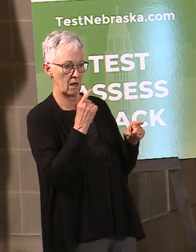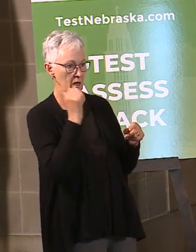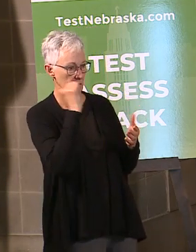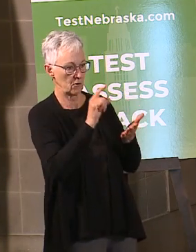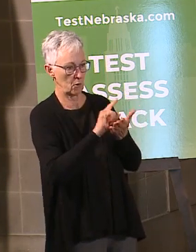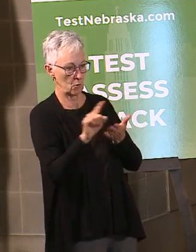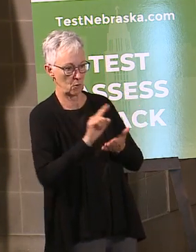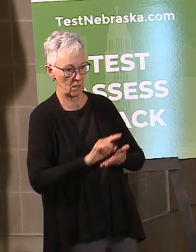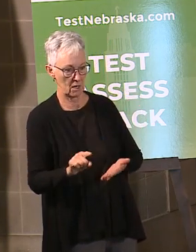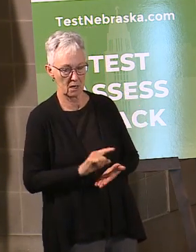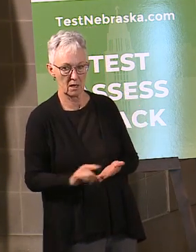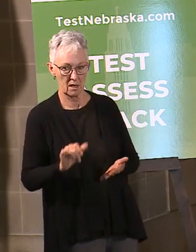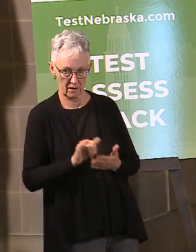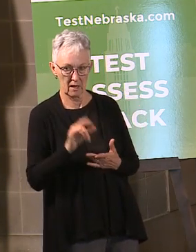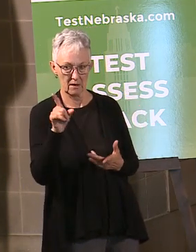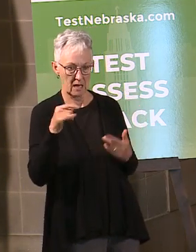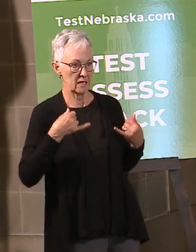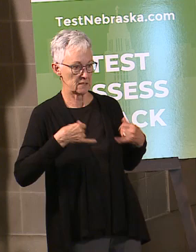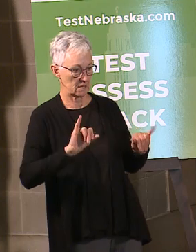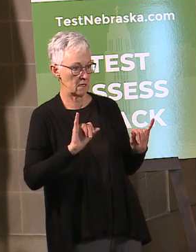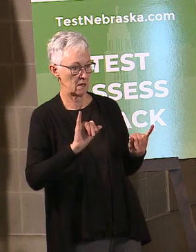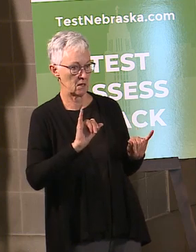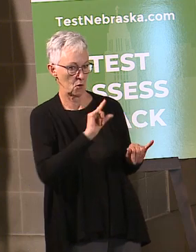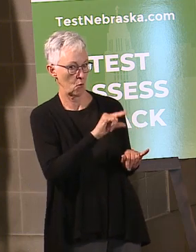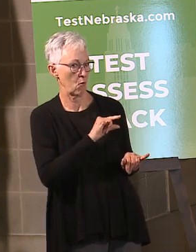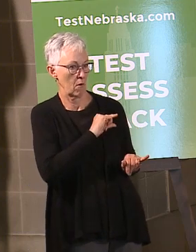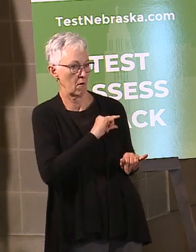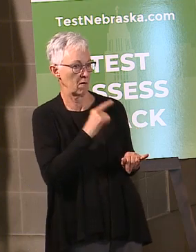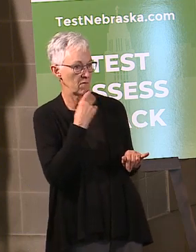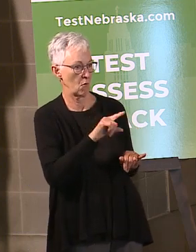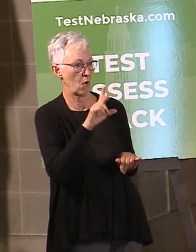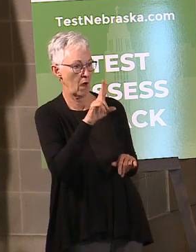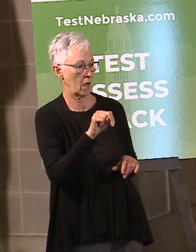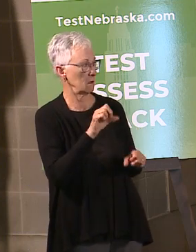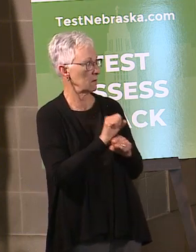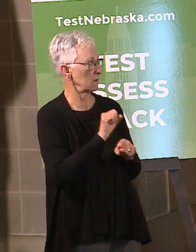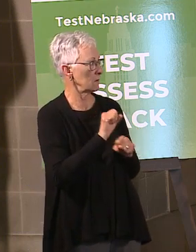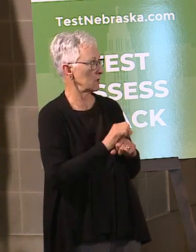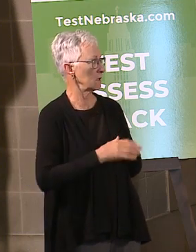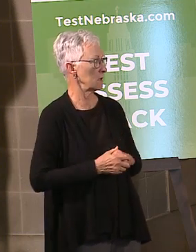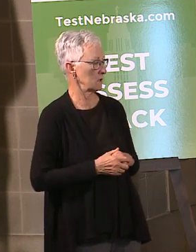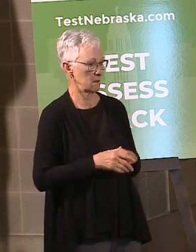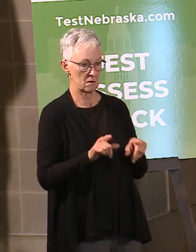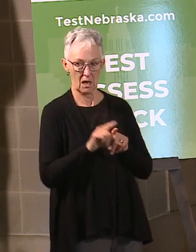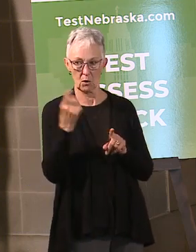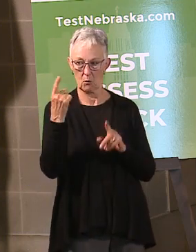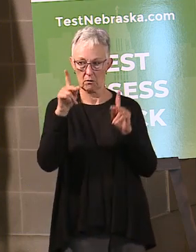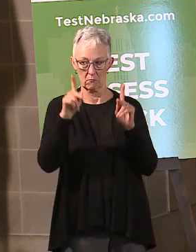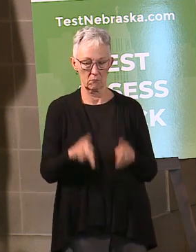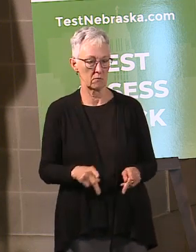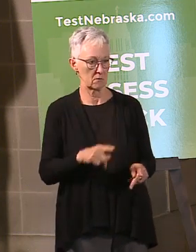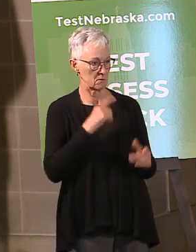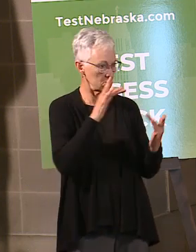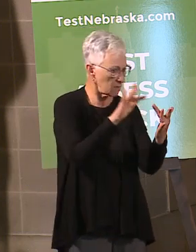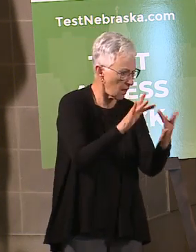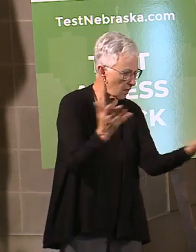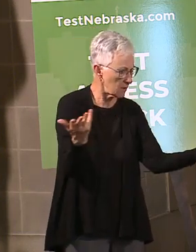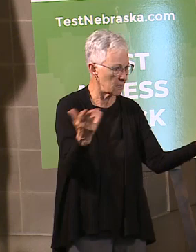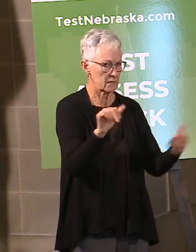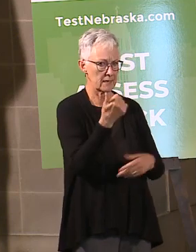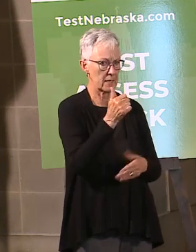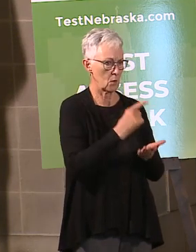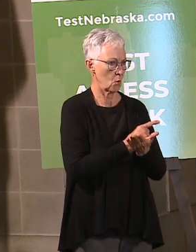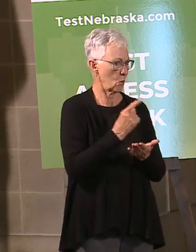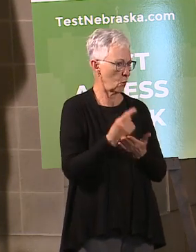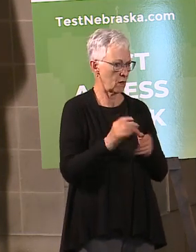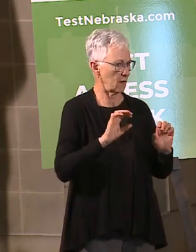or certified that they are still eligible for unemployment. As in the case of the person who contacted him with 10 weeks, hadn't been paid, well, there was a reason